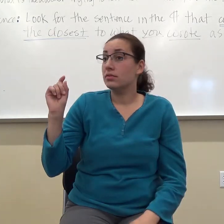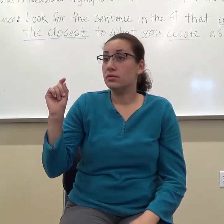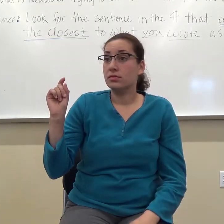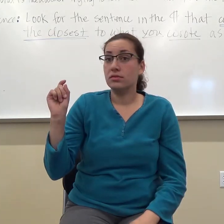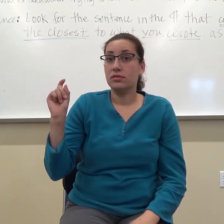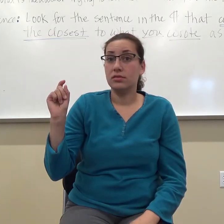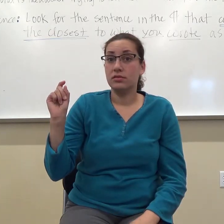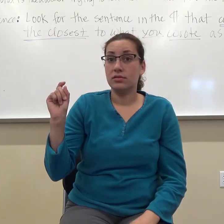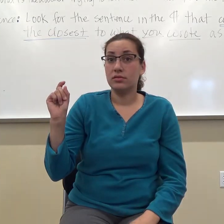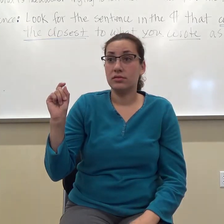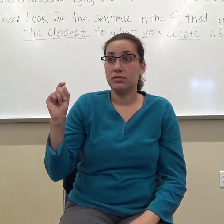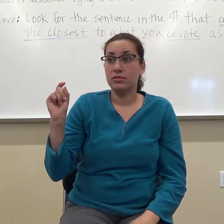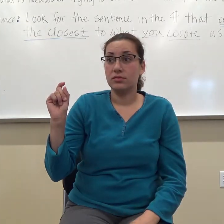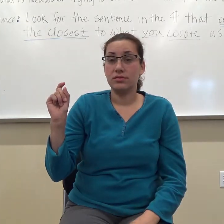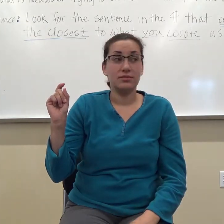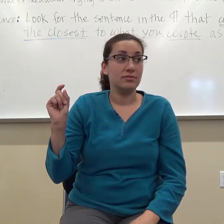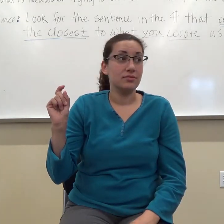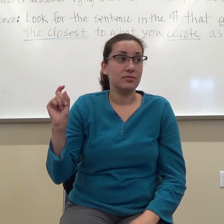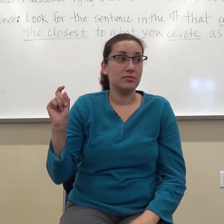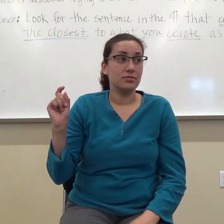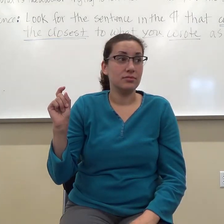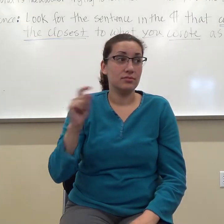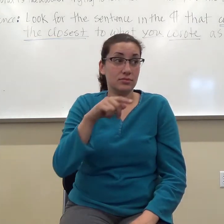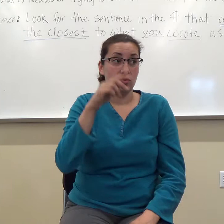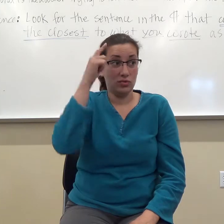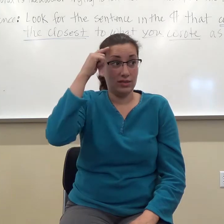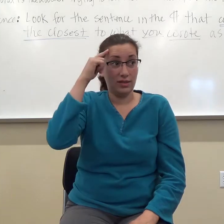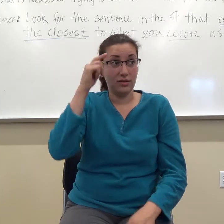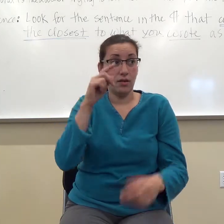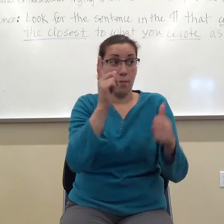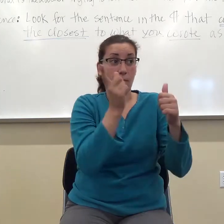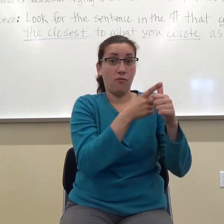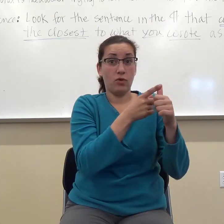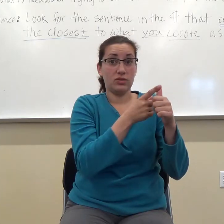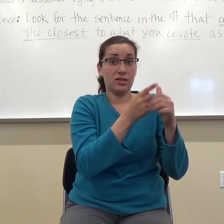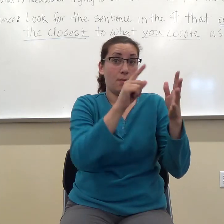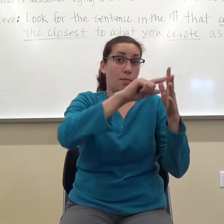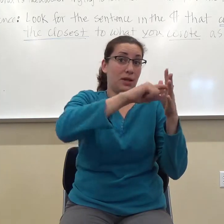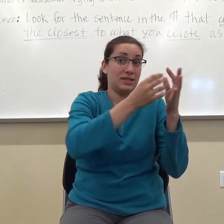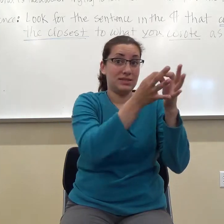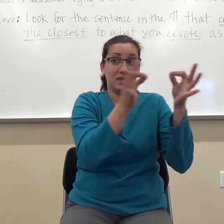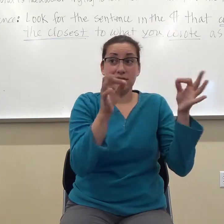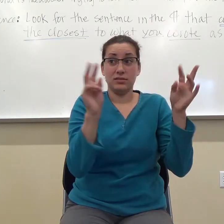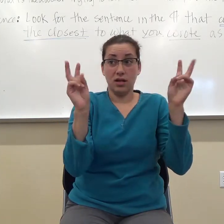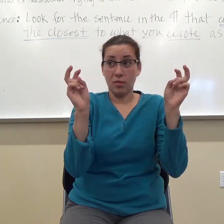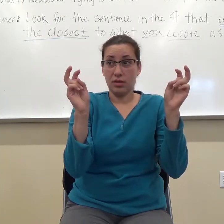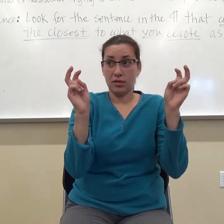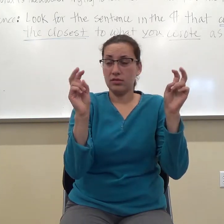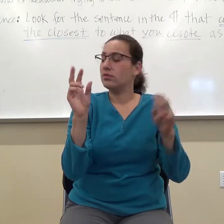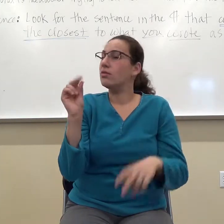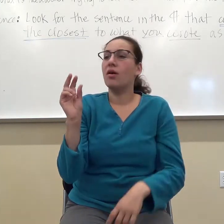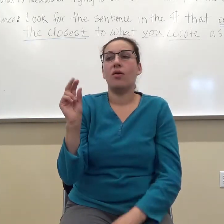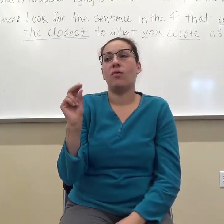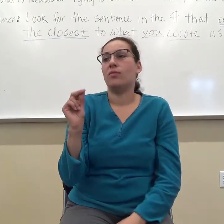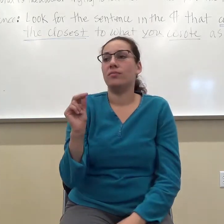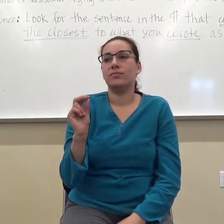Given what you've already learned in this class? No, because that's